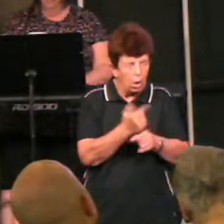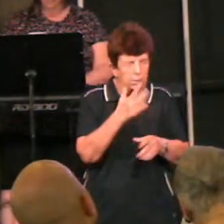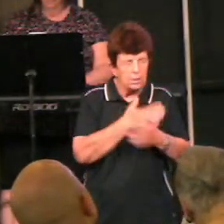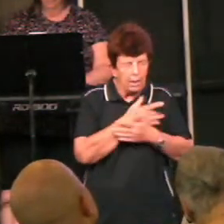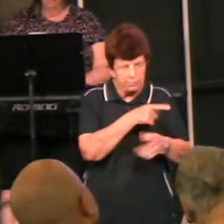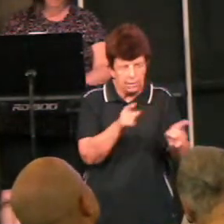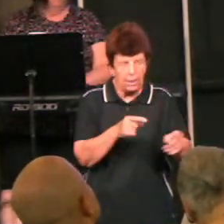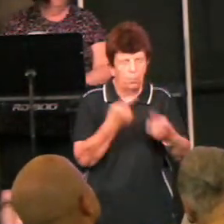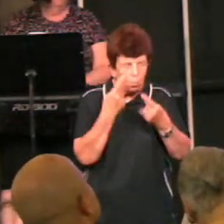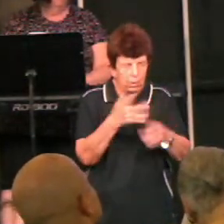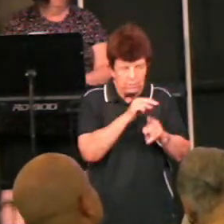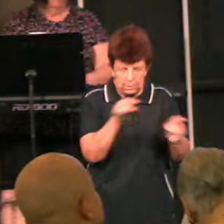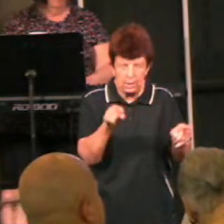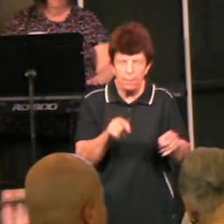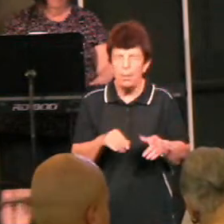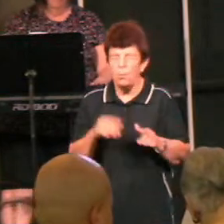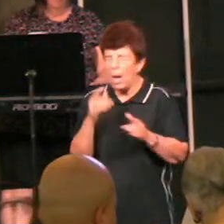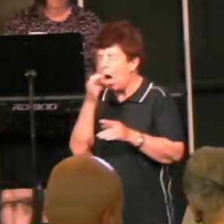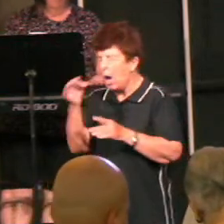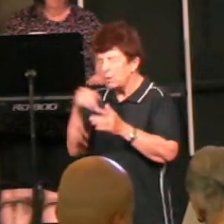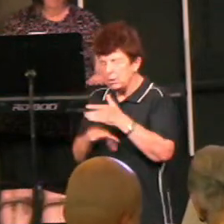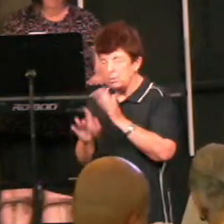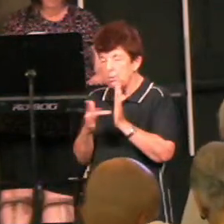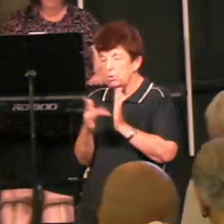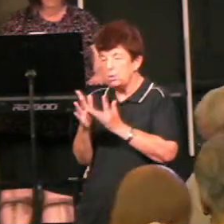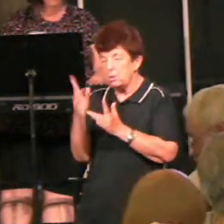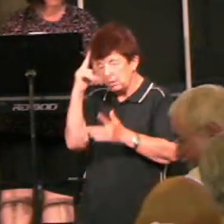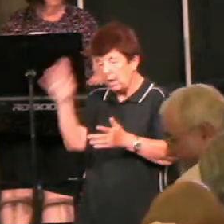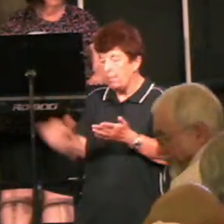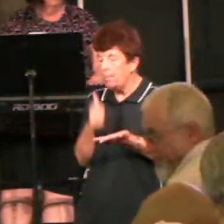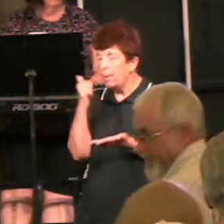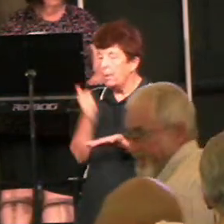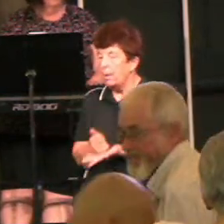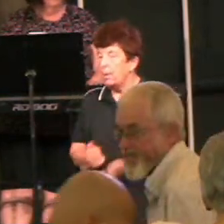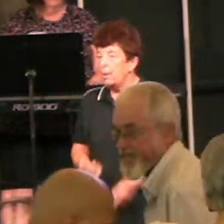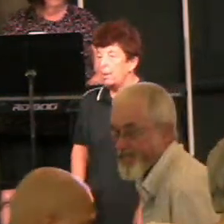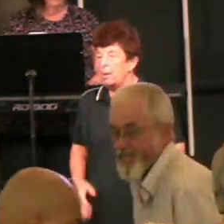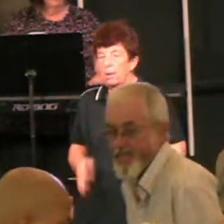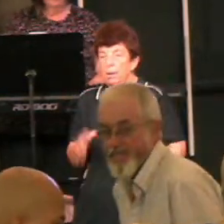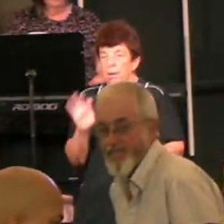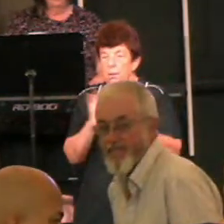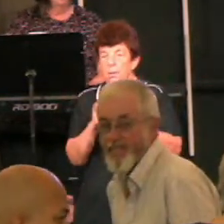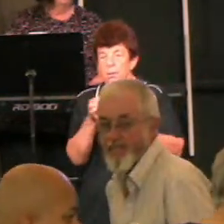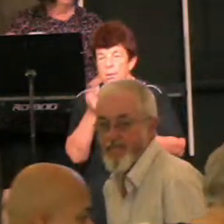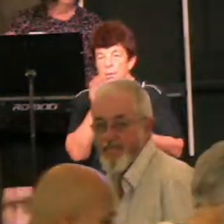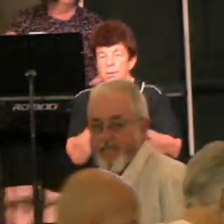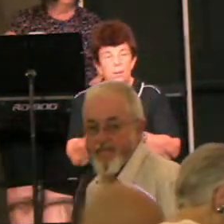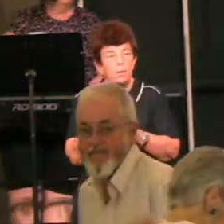We ask this in your precious name. Amen. Please join us for tea and coffee.